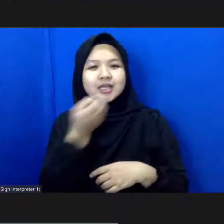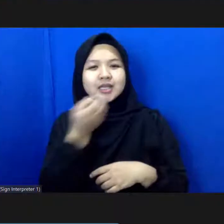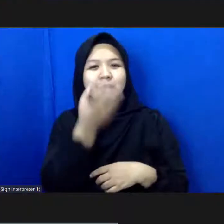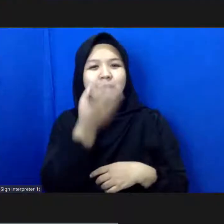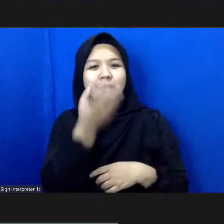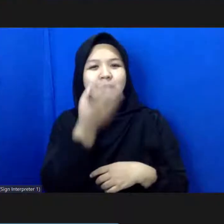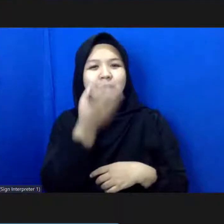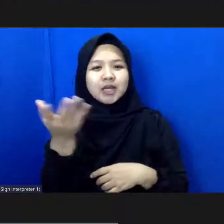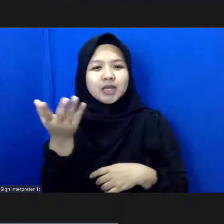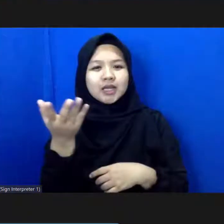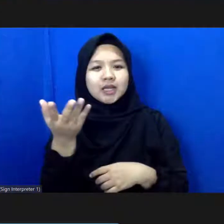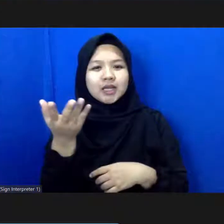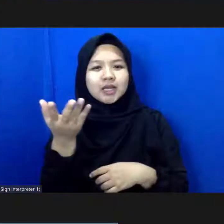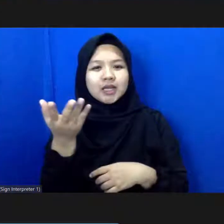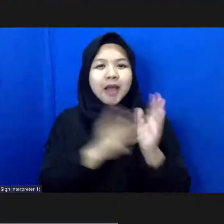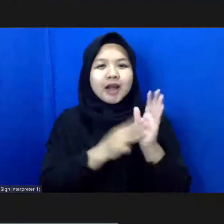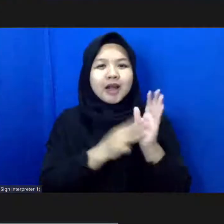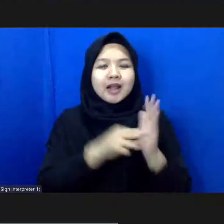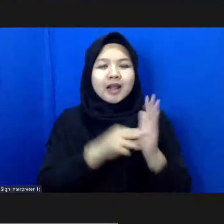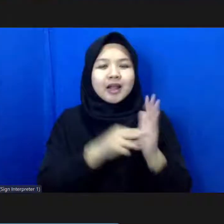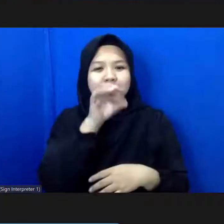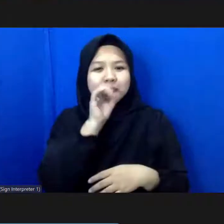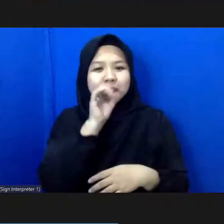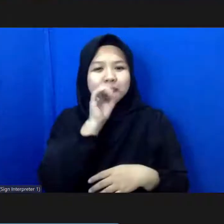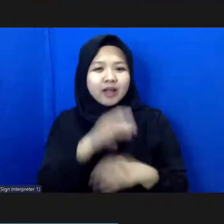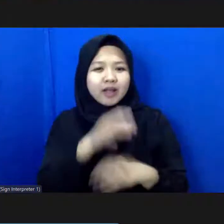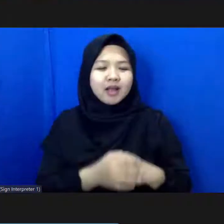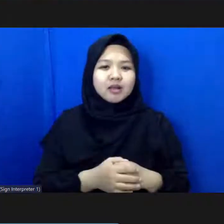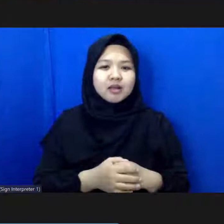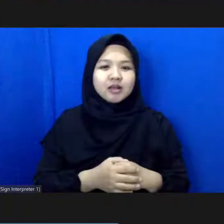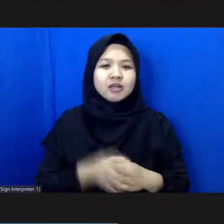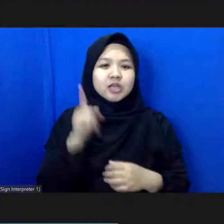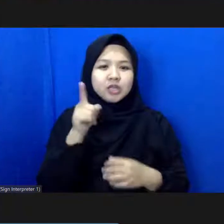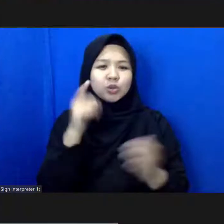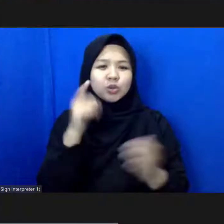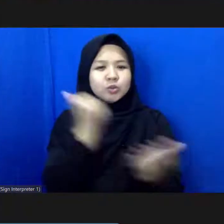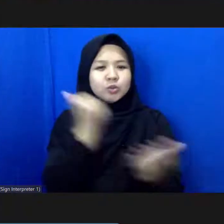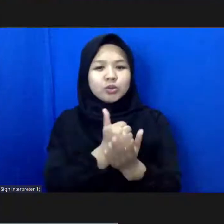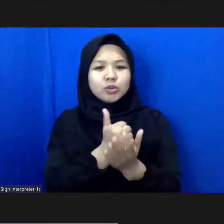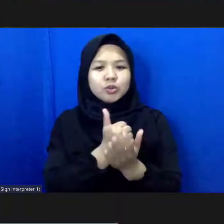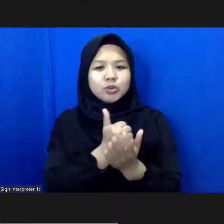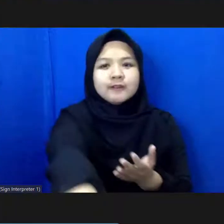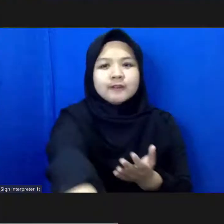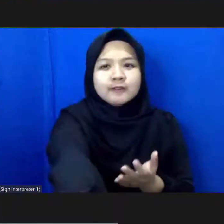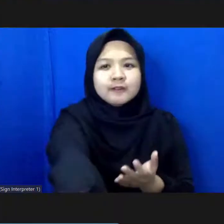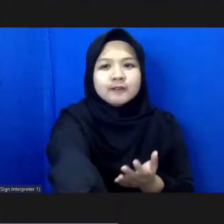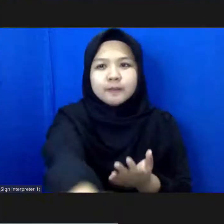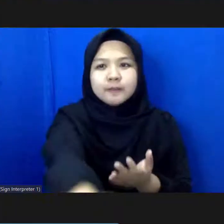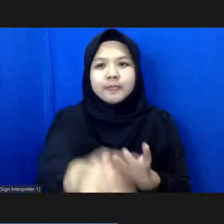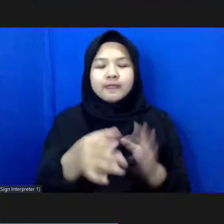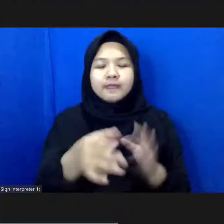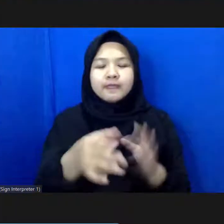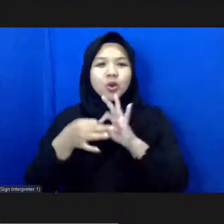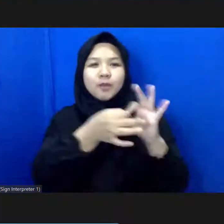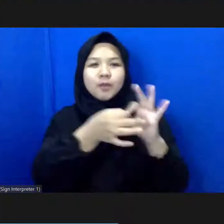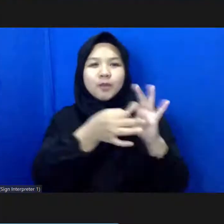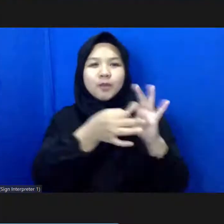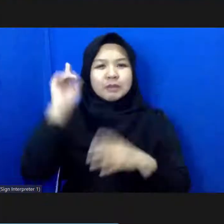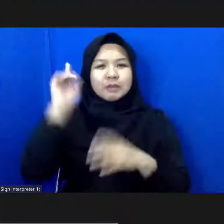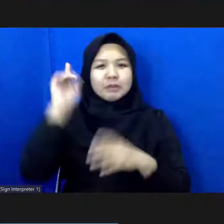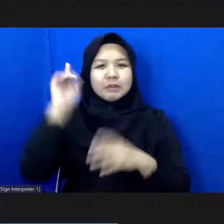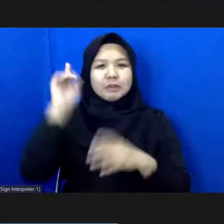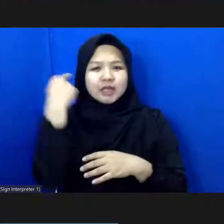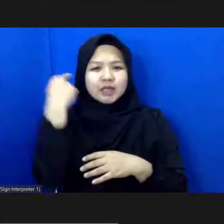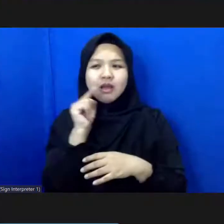what she had said a while ago, that it is truly collaboration with the government is also